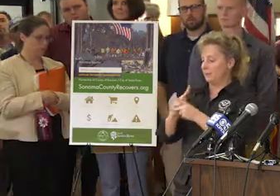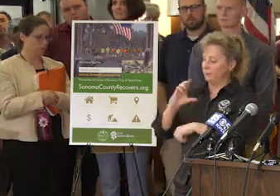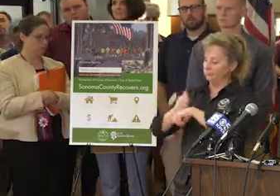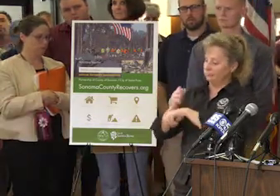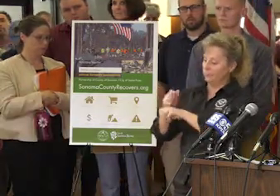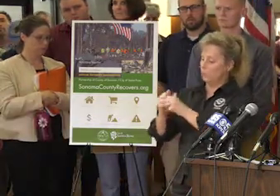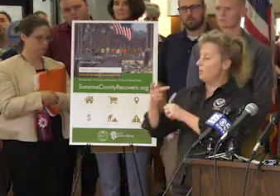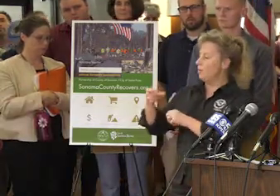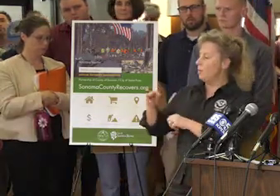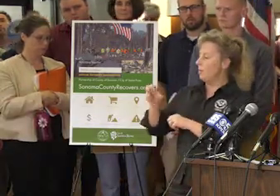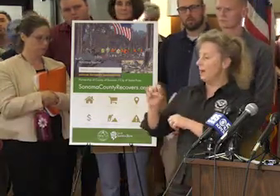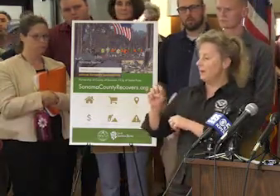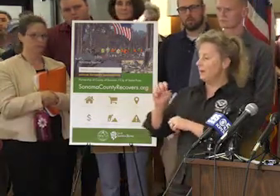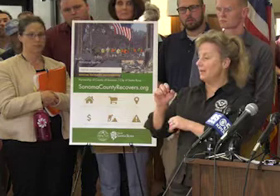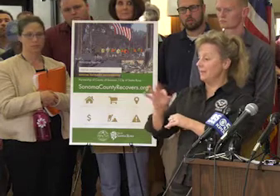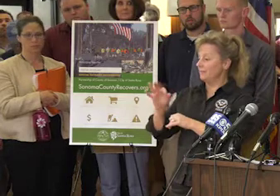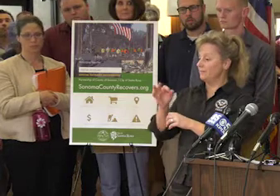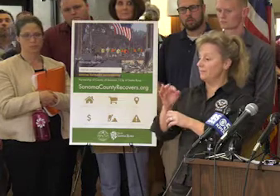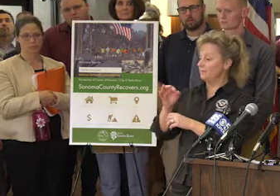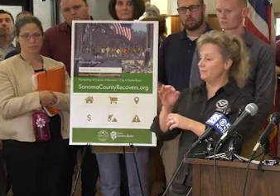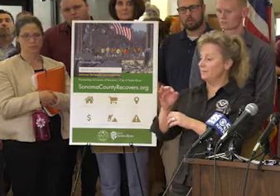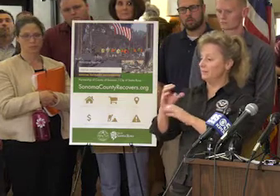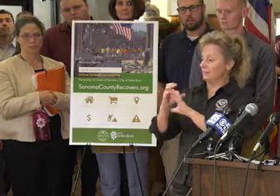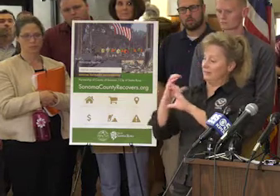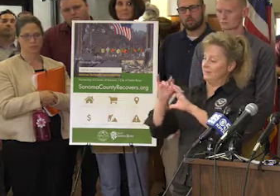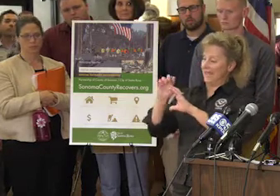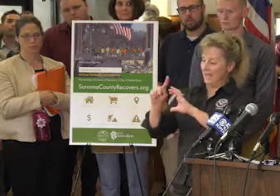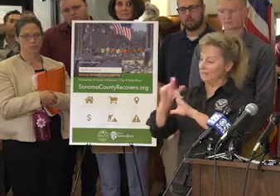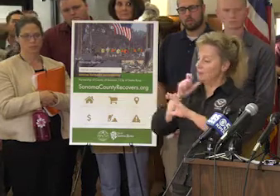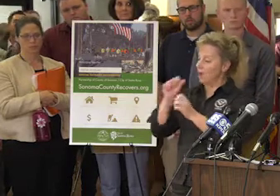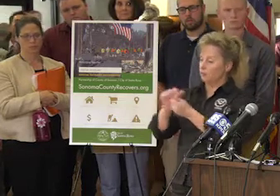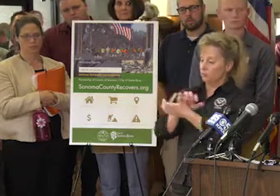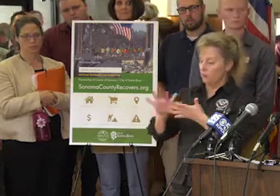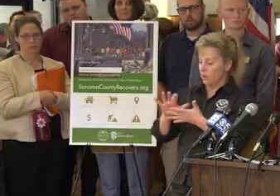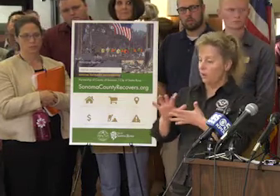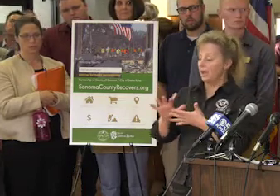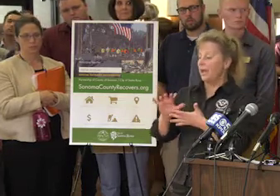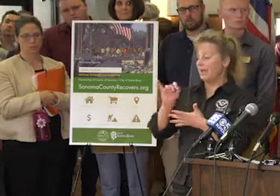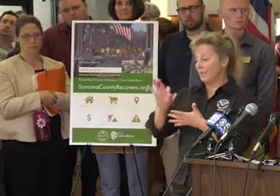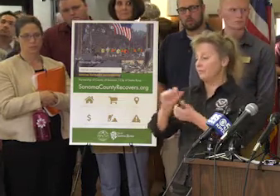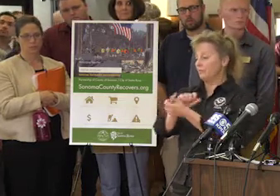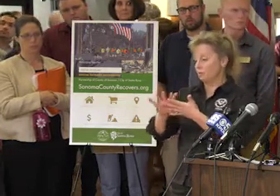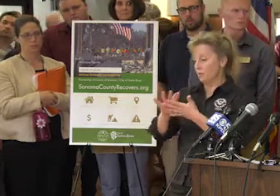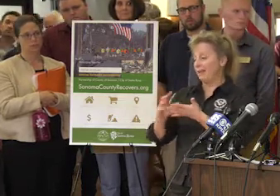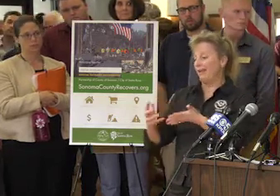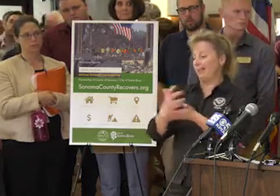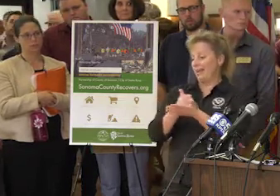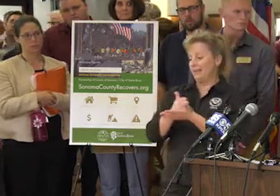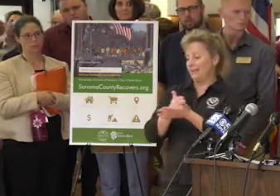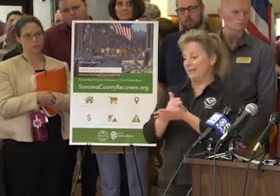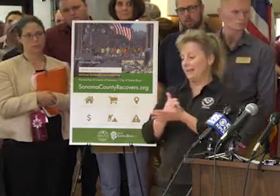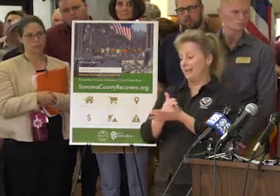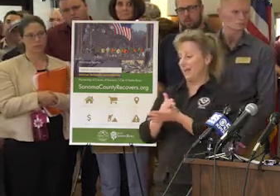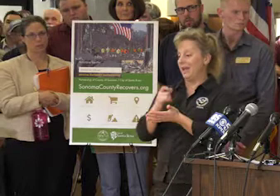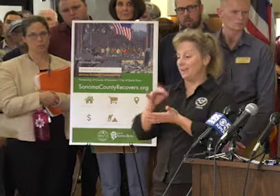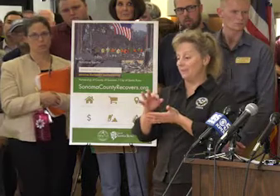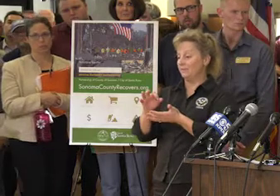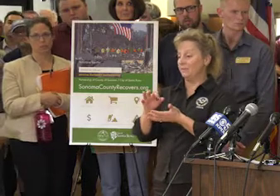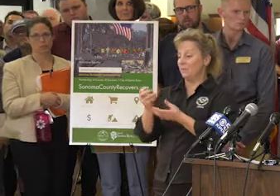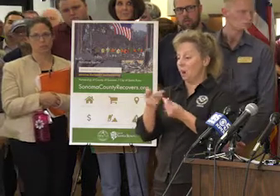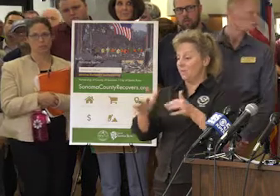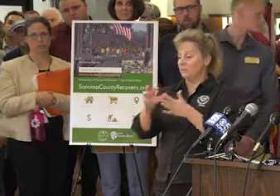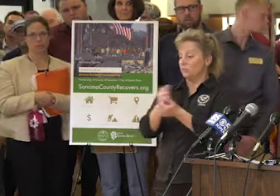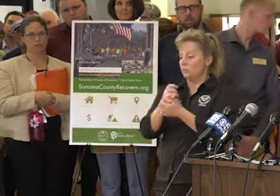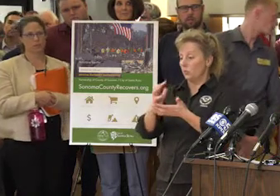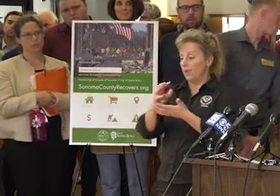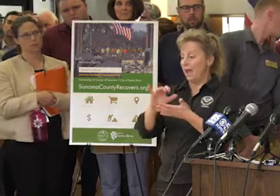online where they haven't been lost, collecting tanks that have been destroyed, collecting propane from tanks on properties that have been destroyed.